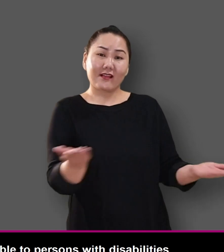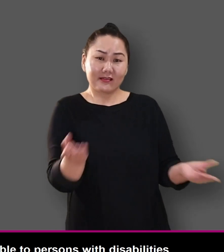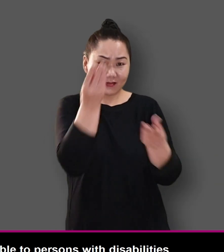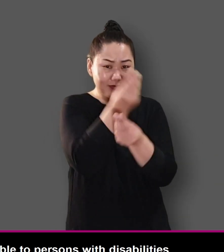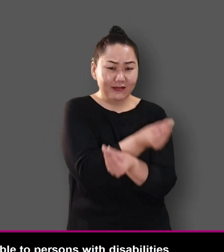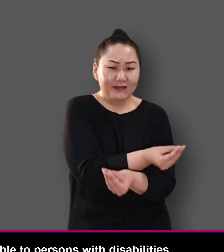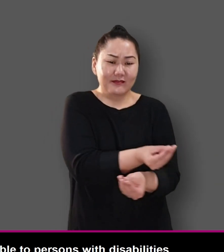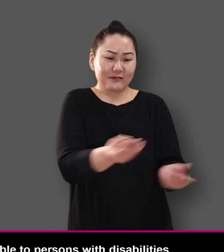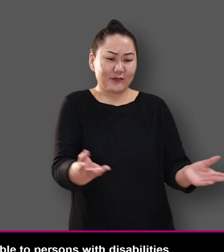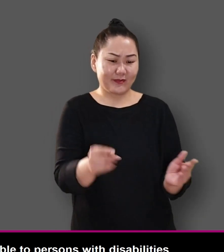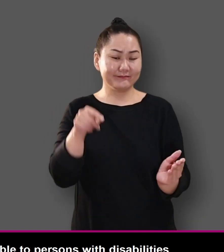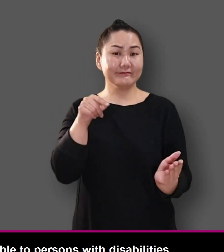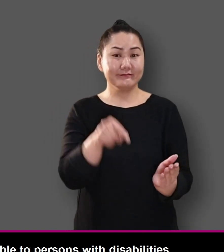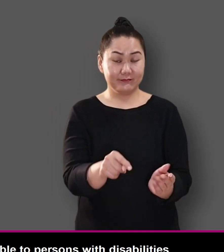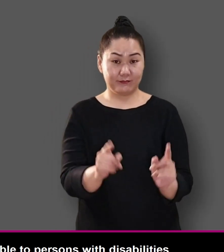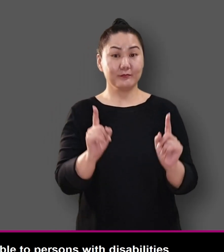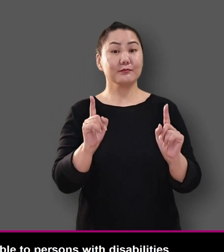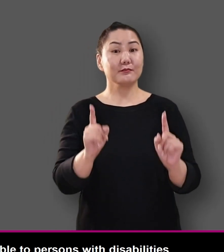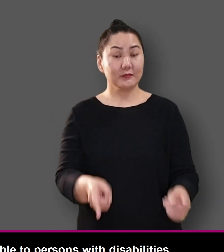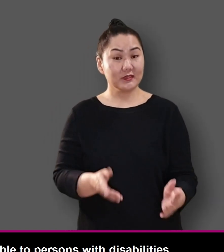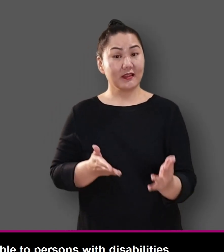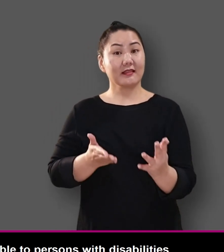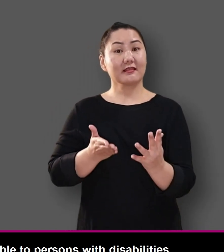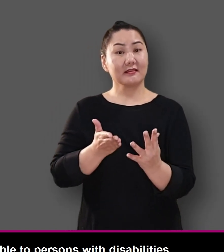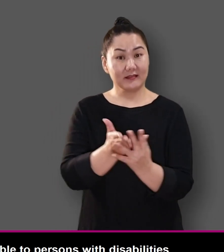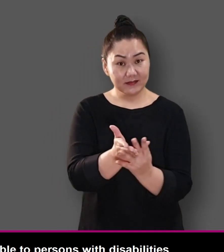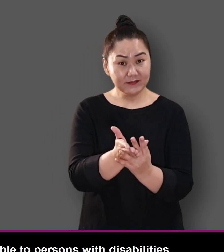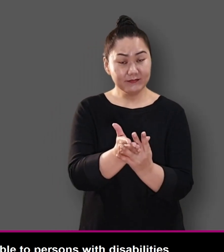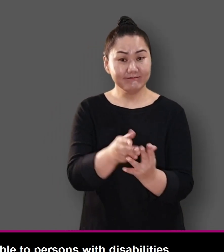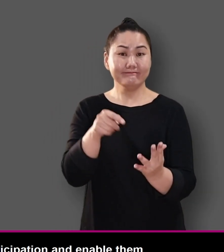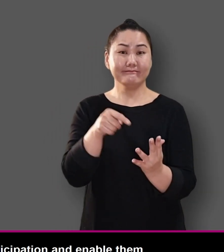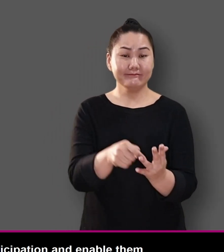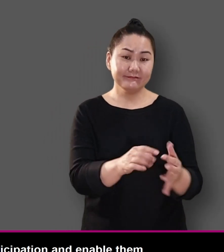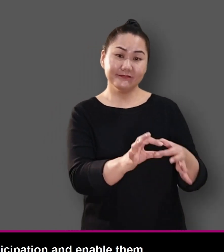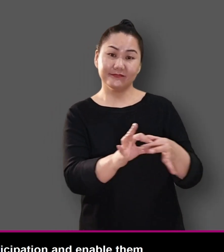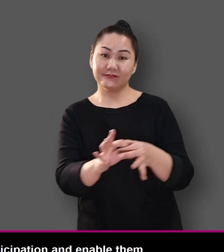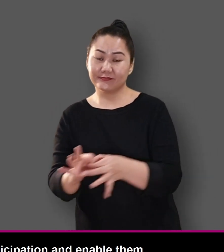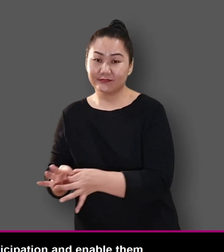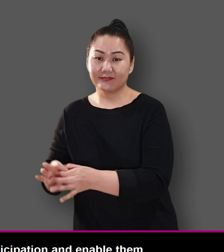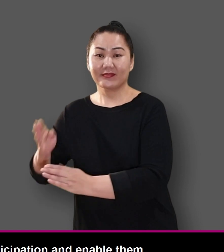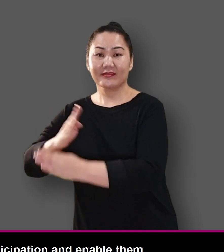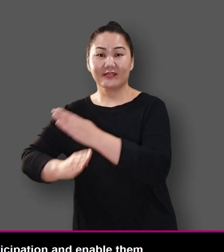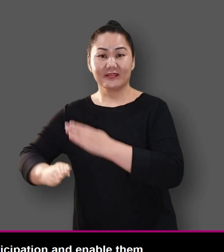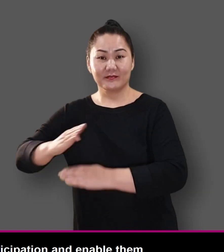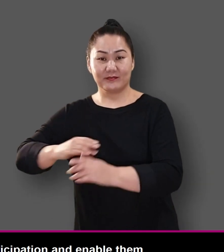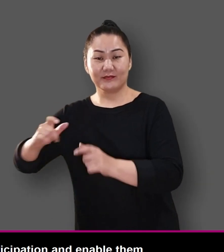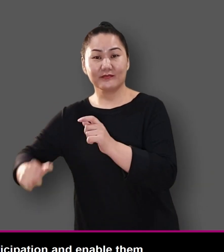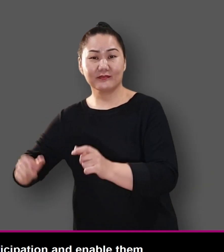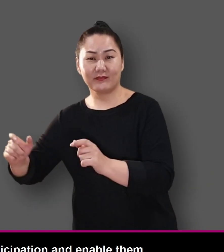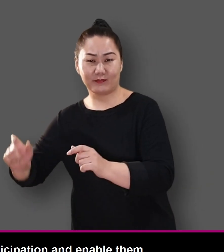All information is accessible to persons with disabilities to facilitate their participation and enable